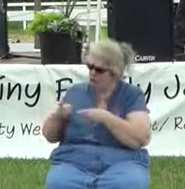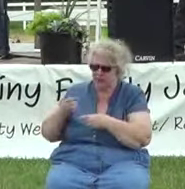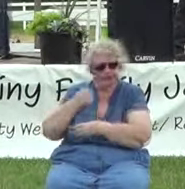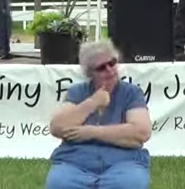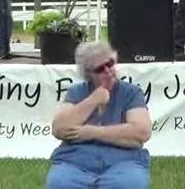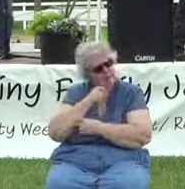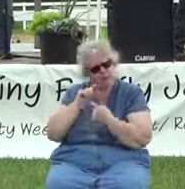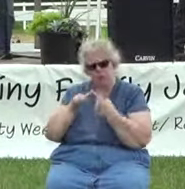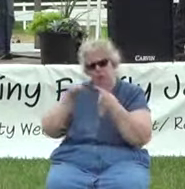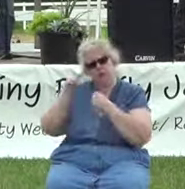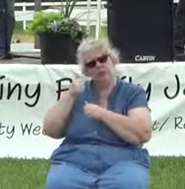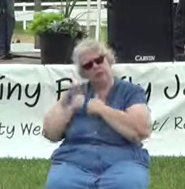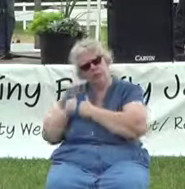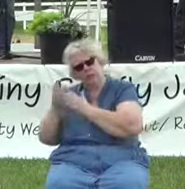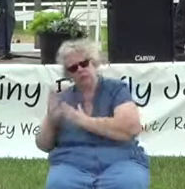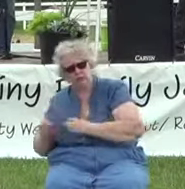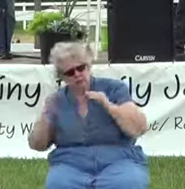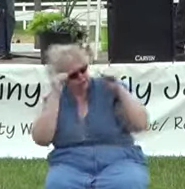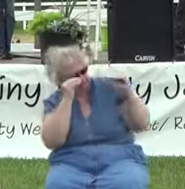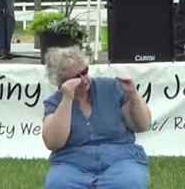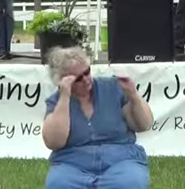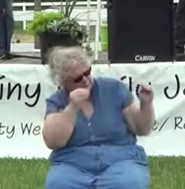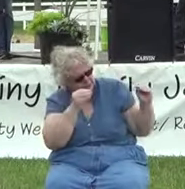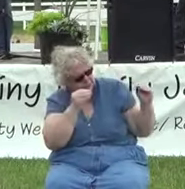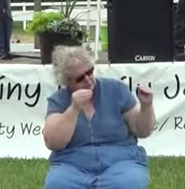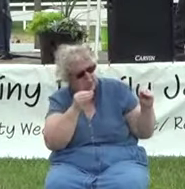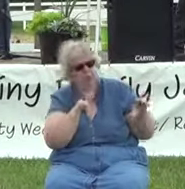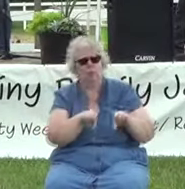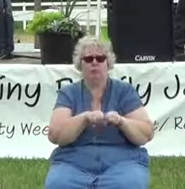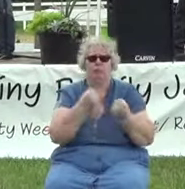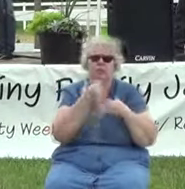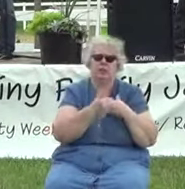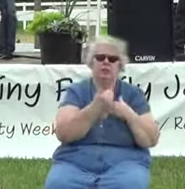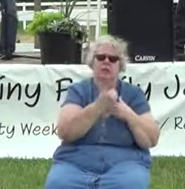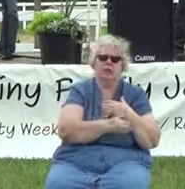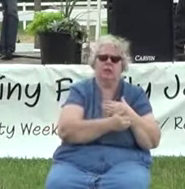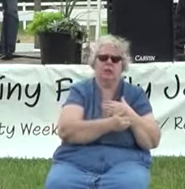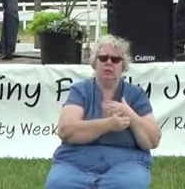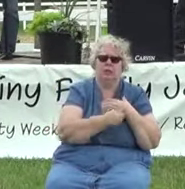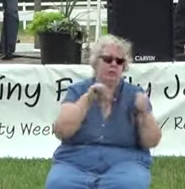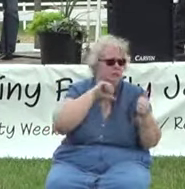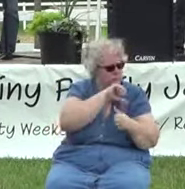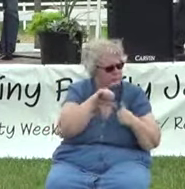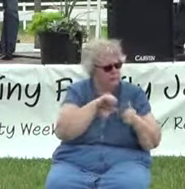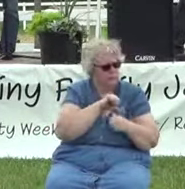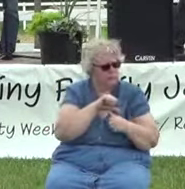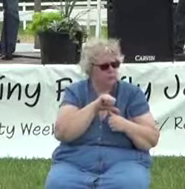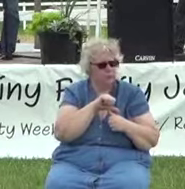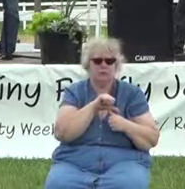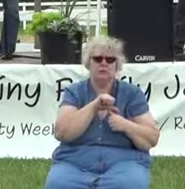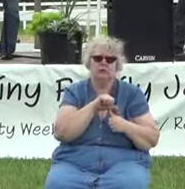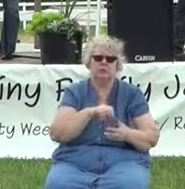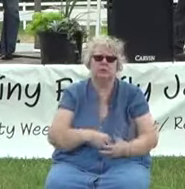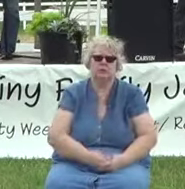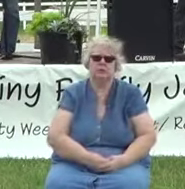and to the fellowship and to the breaking of bread, communion, communing with one